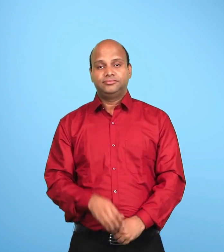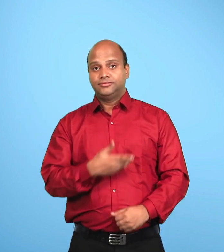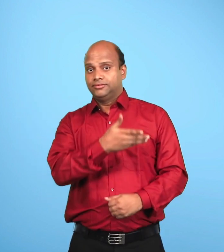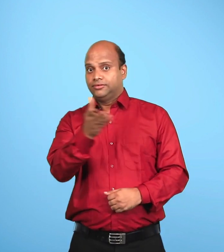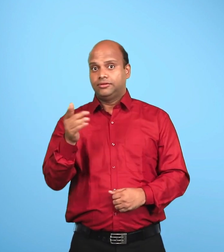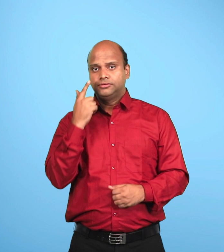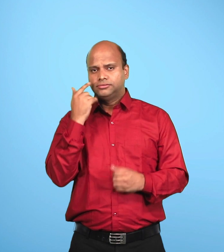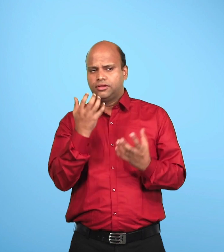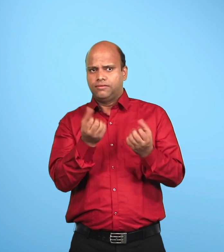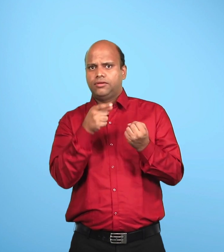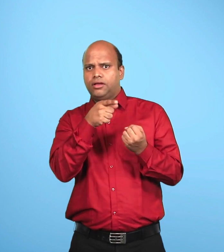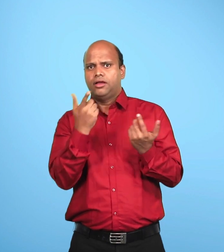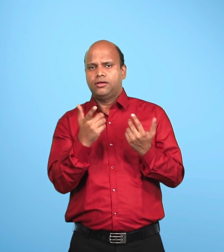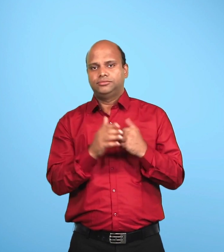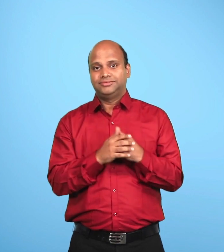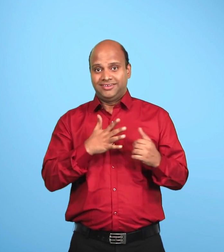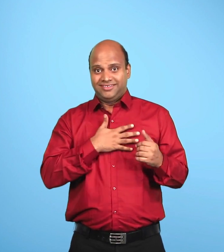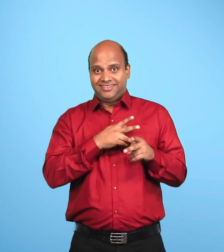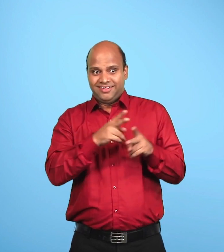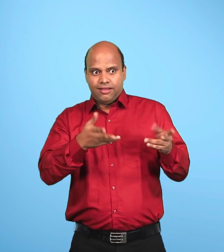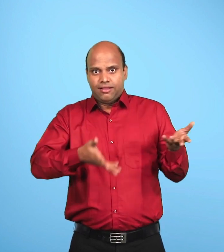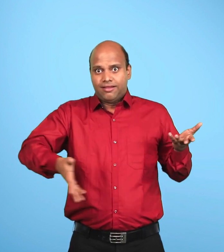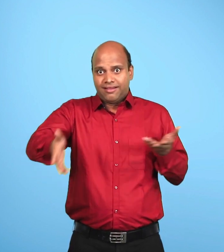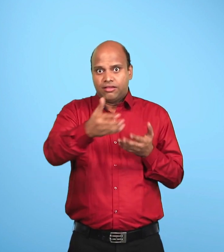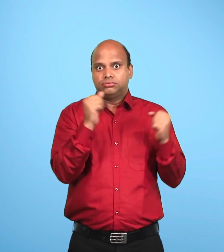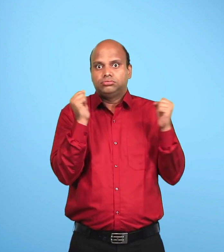We find that organisms exist in very cold